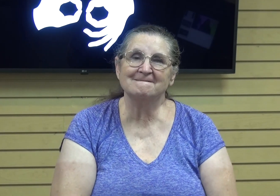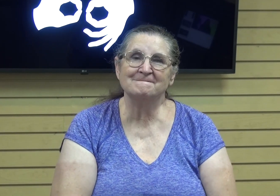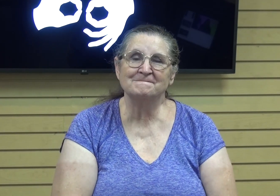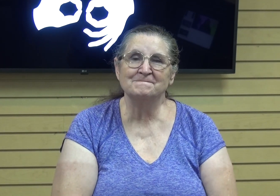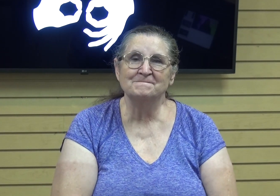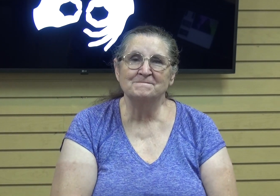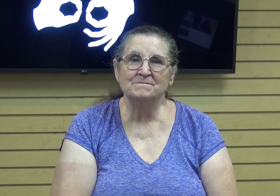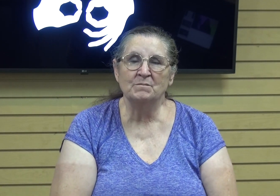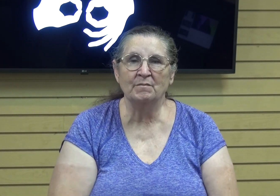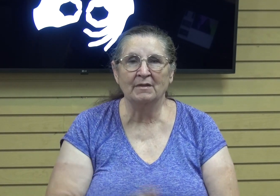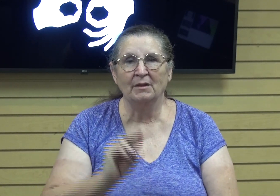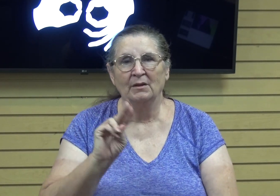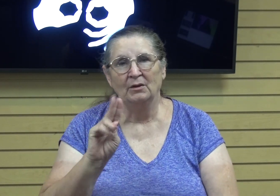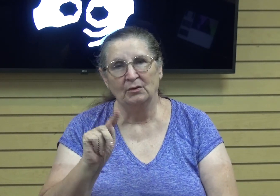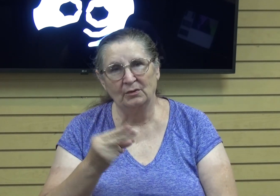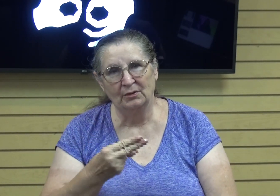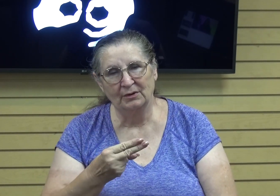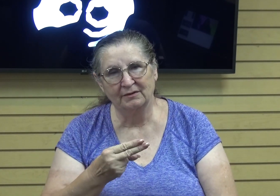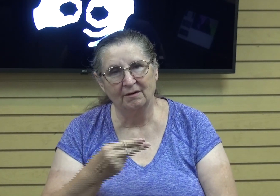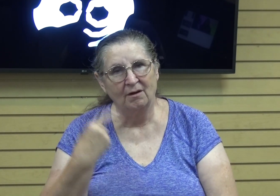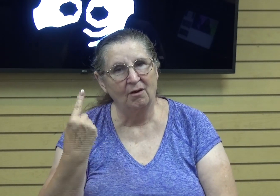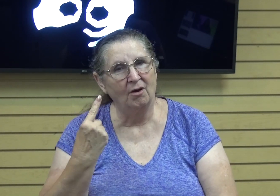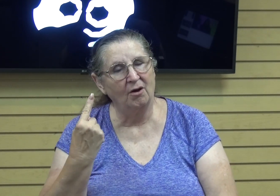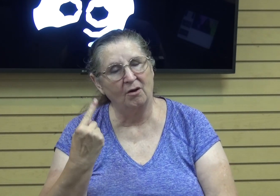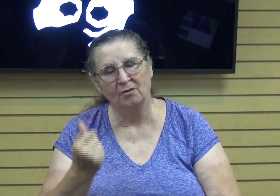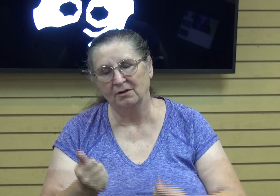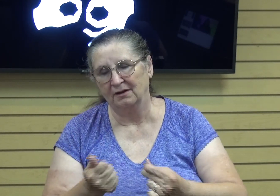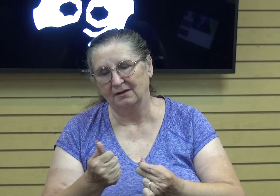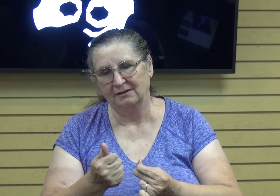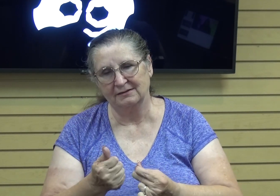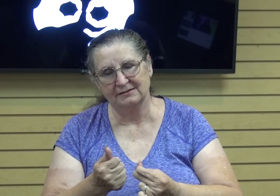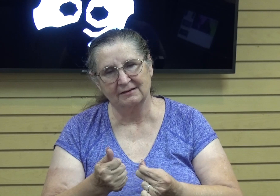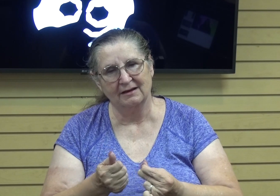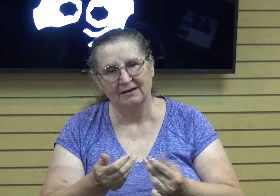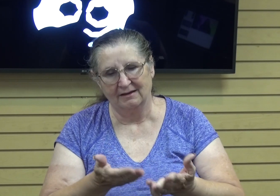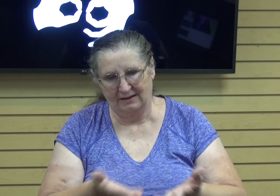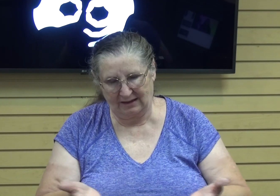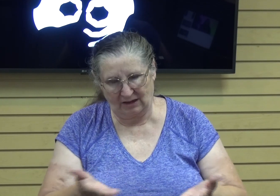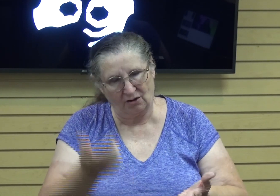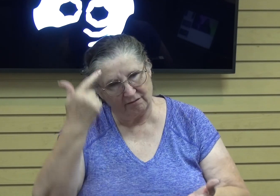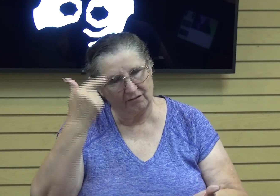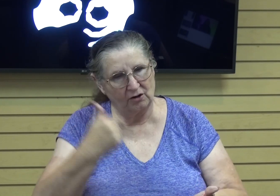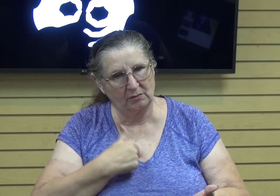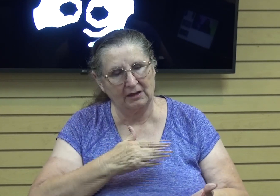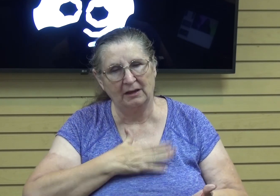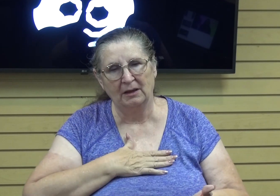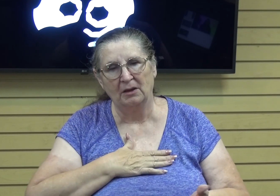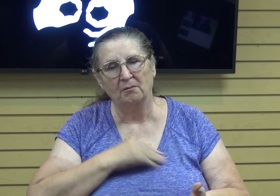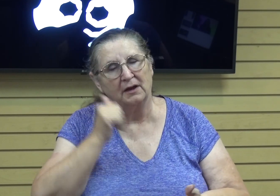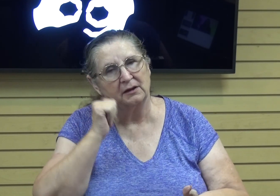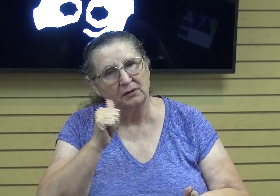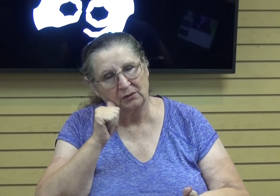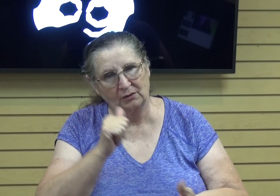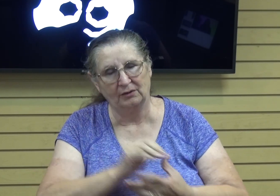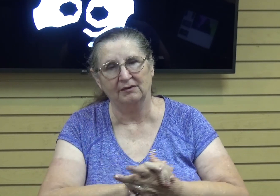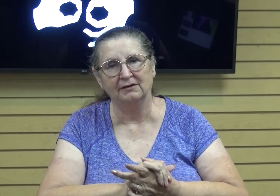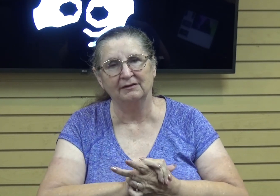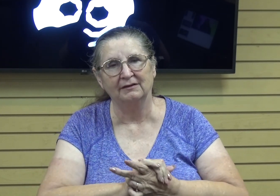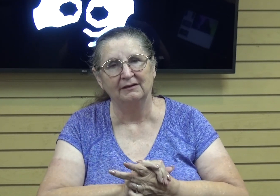Ruth, it's been always there for me, for my girls. In every milestone they